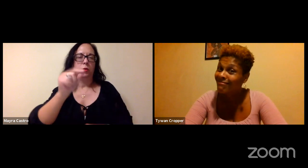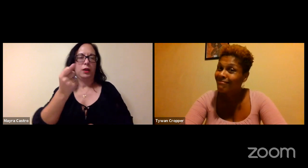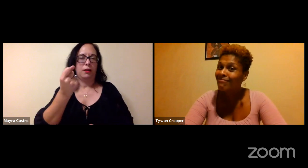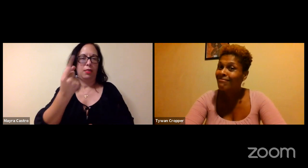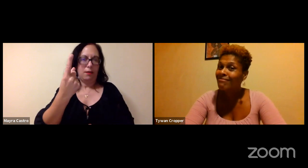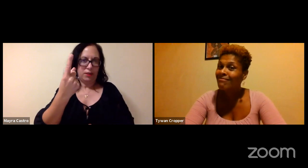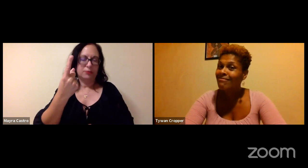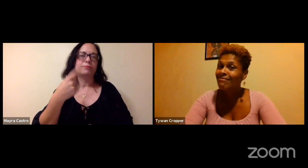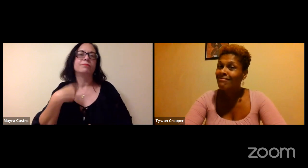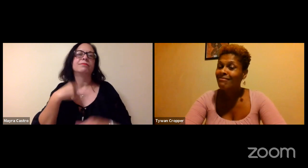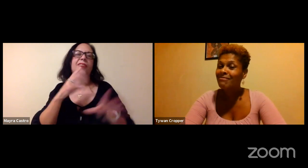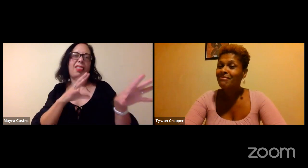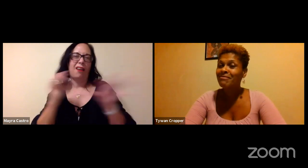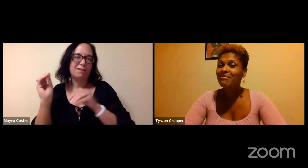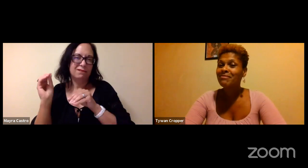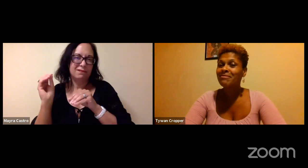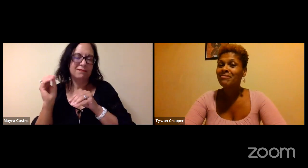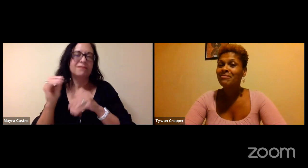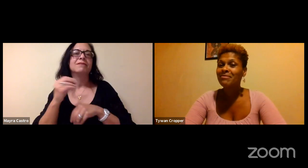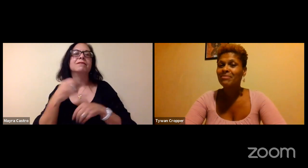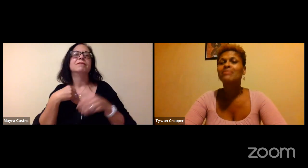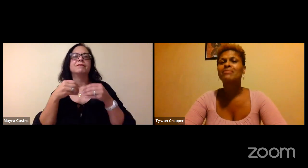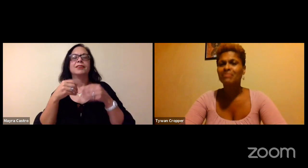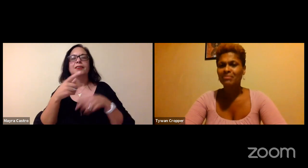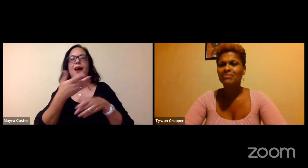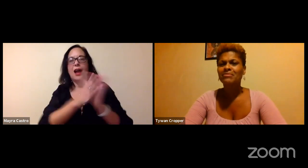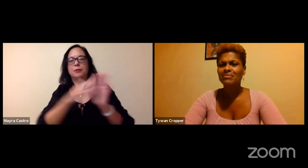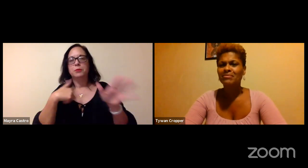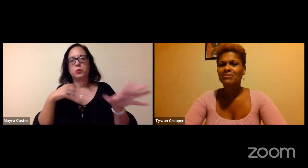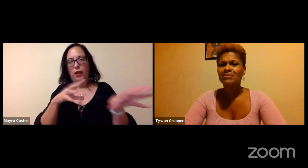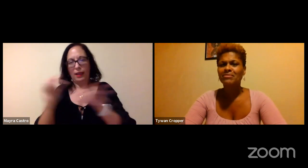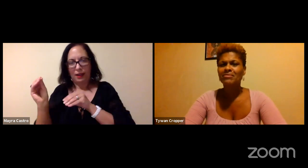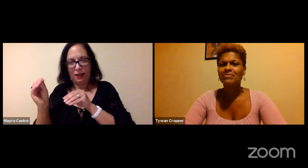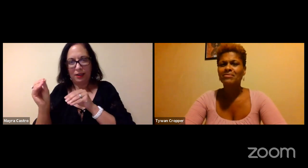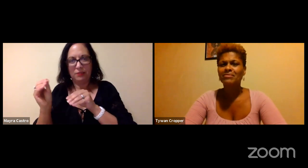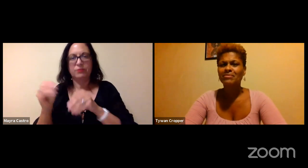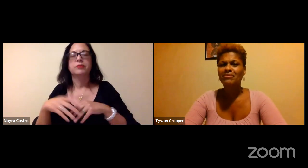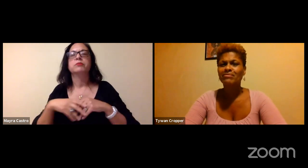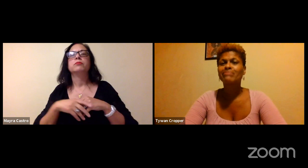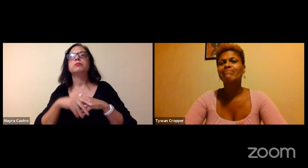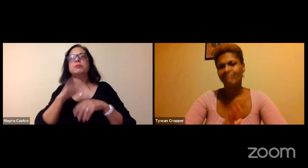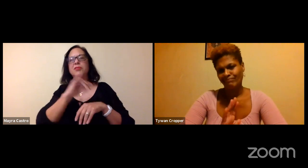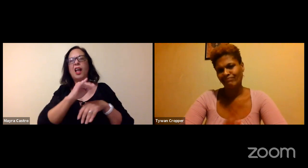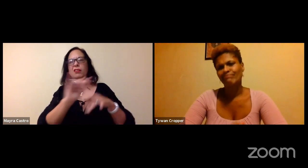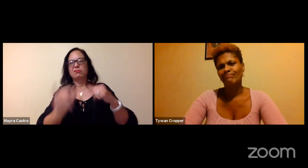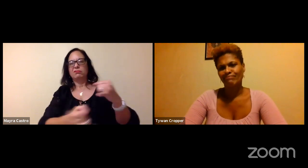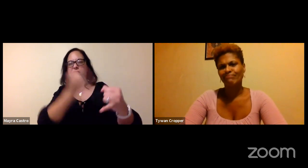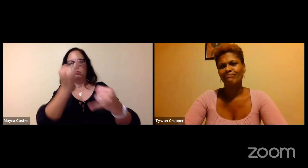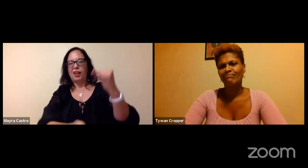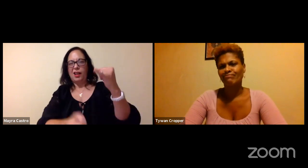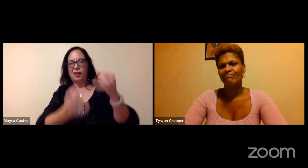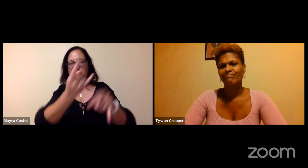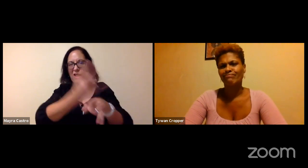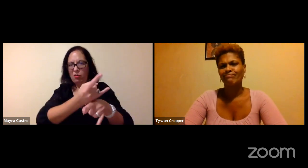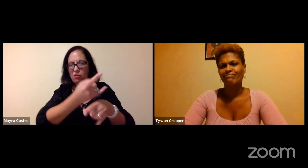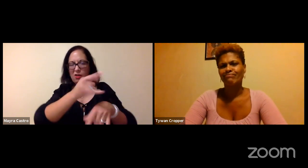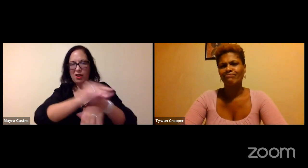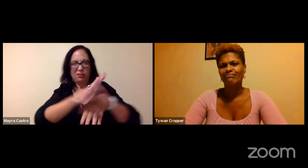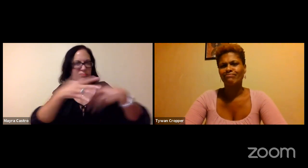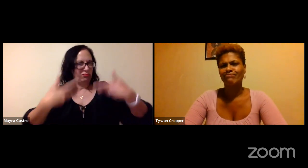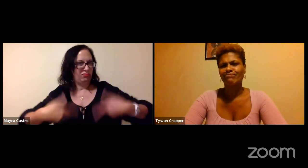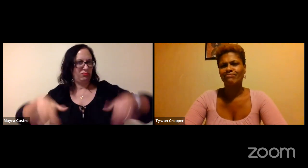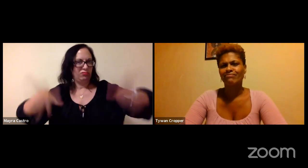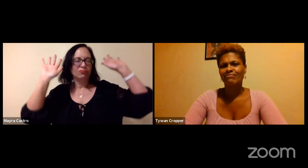I worked in the alcohol and drug addiction field back in 2011.